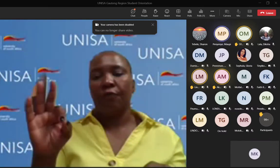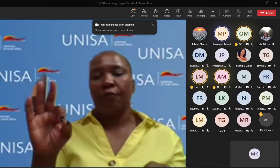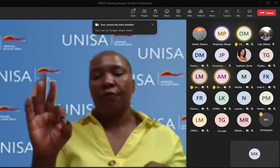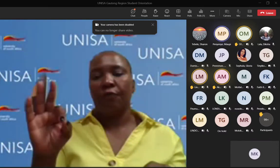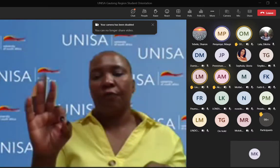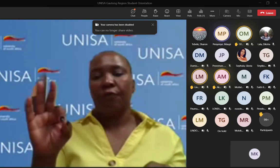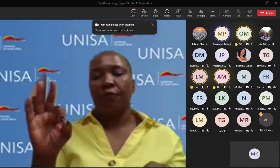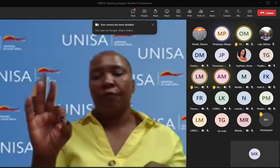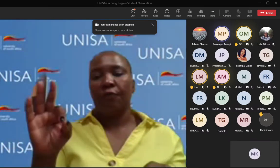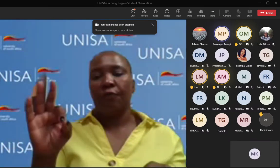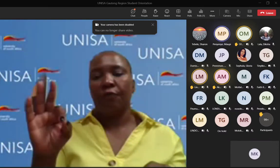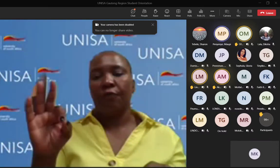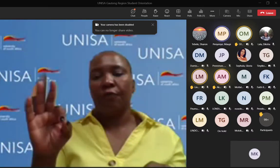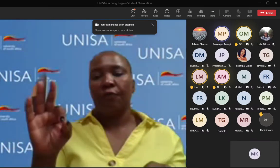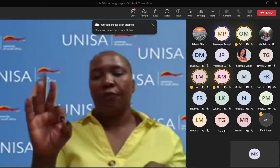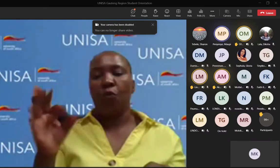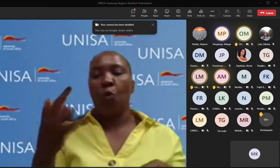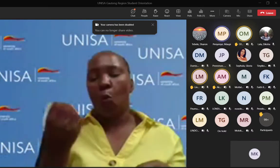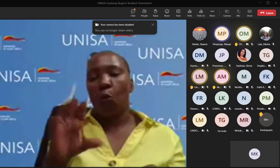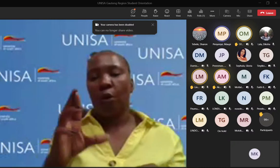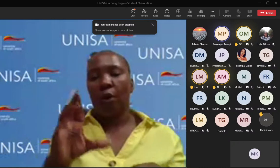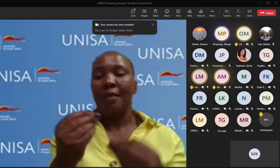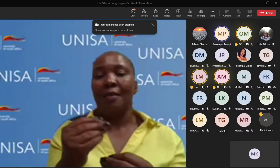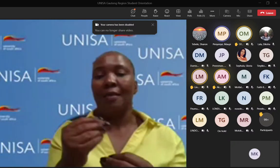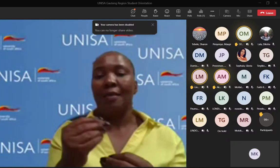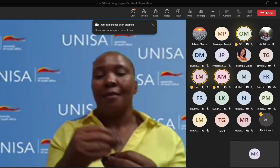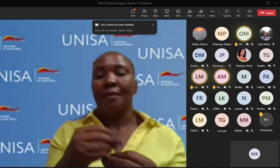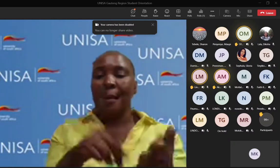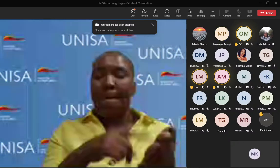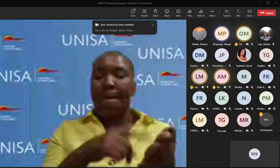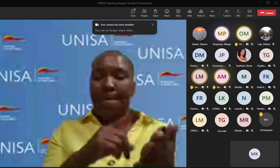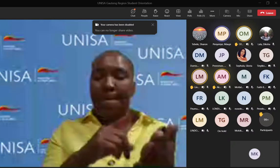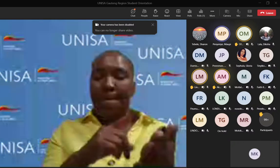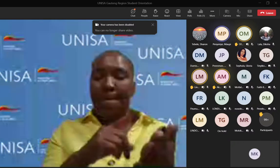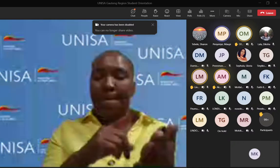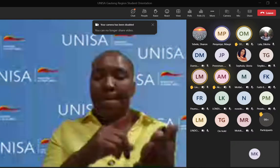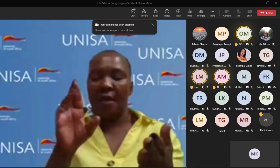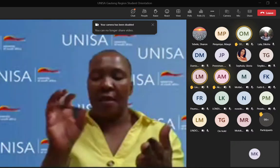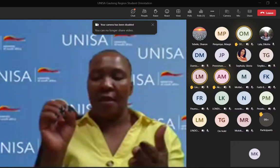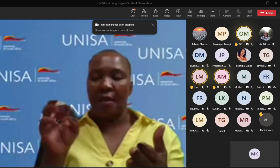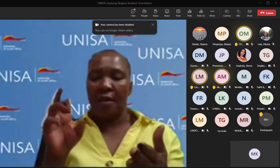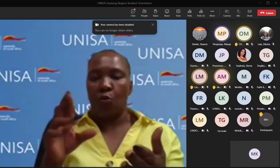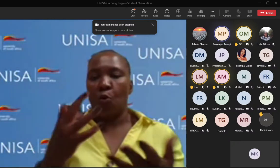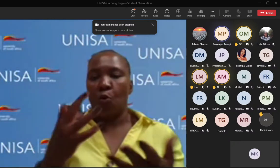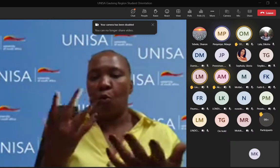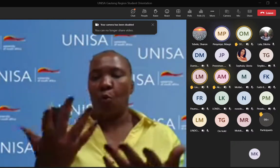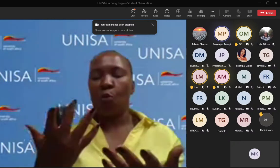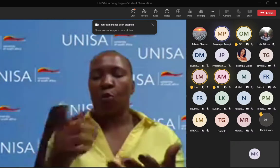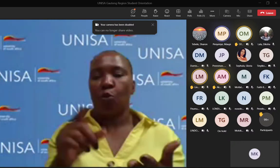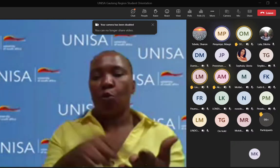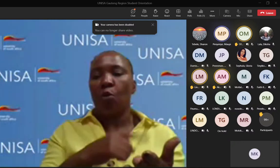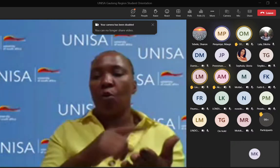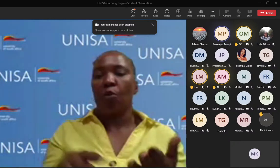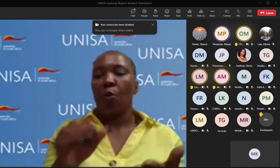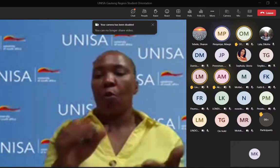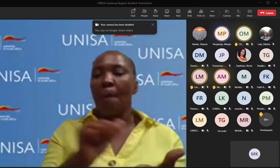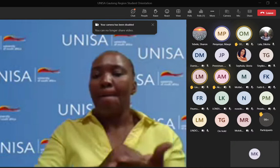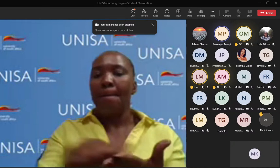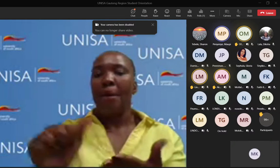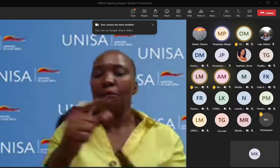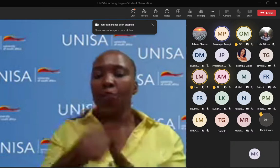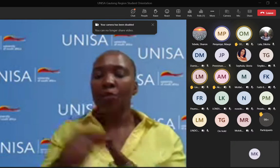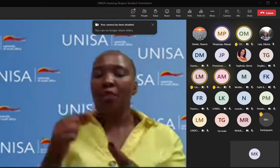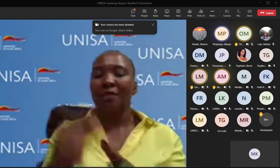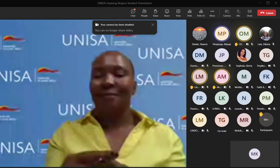if ever you are getting an error to say maybe in correct password that actually gives you the